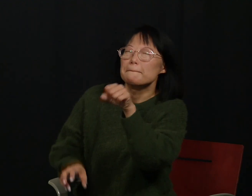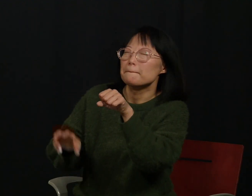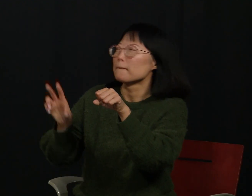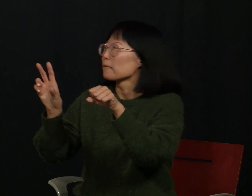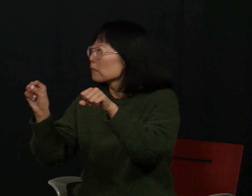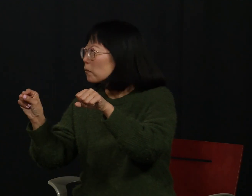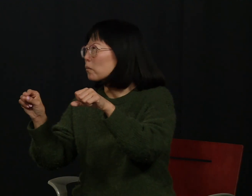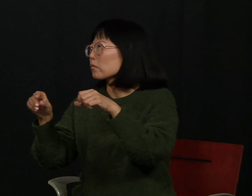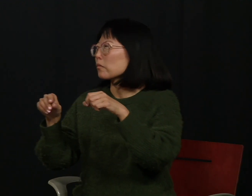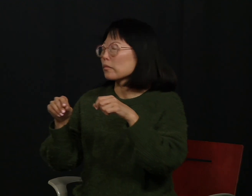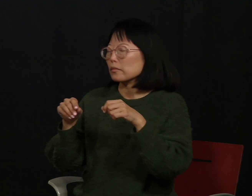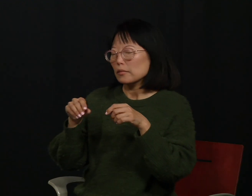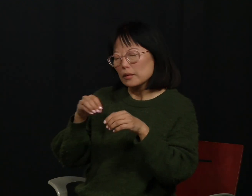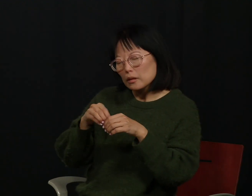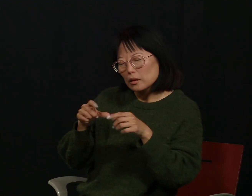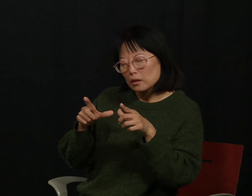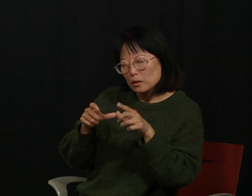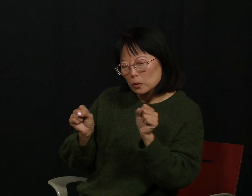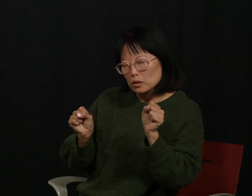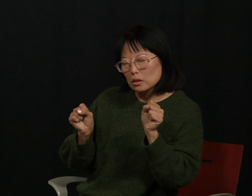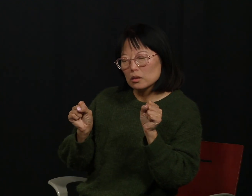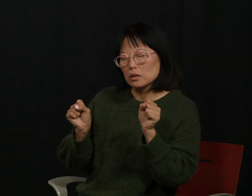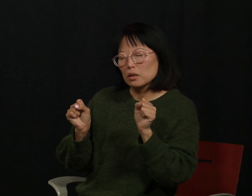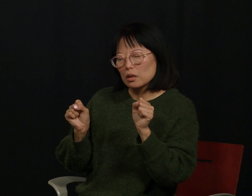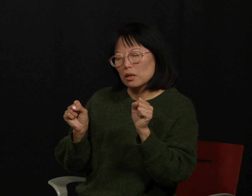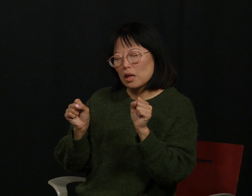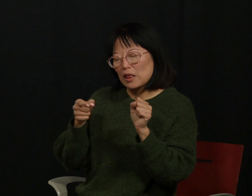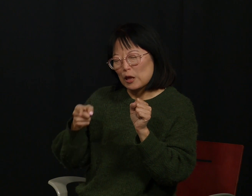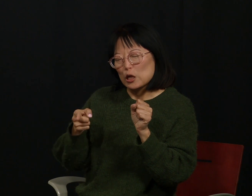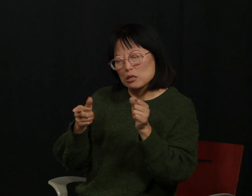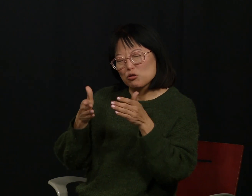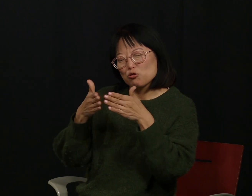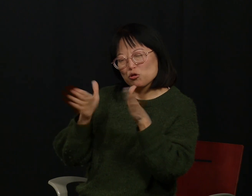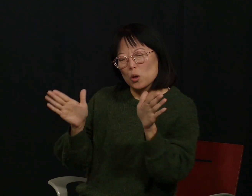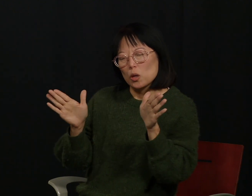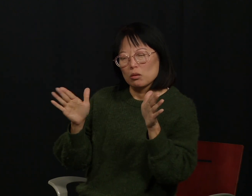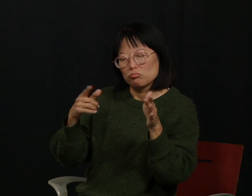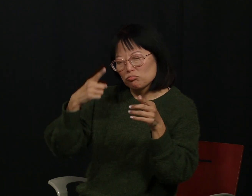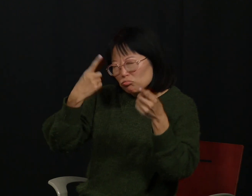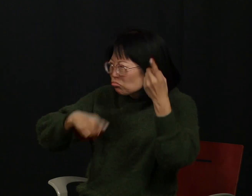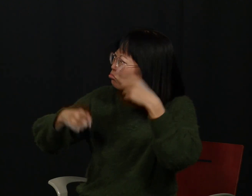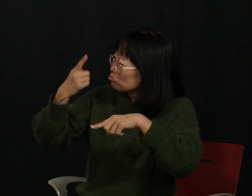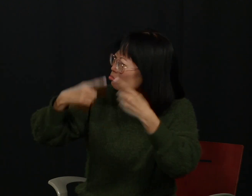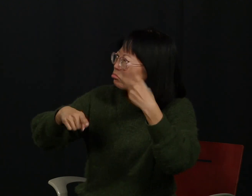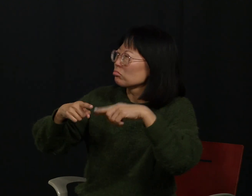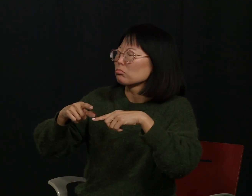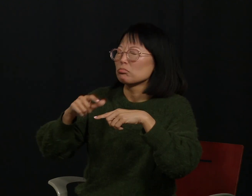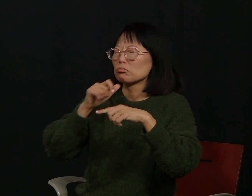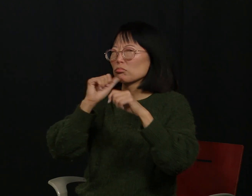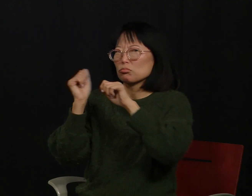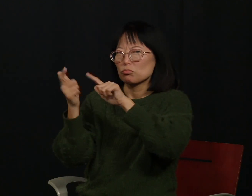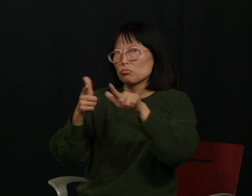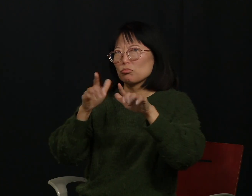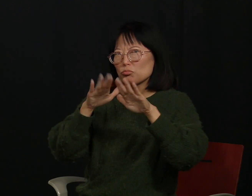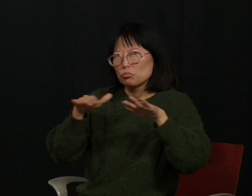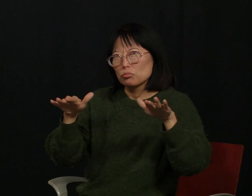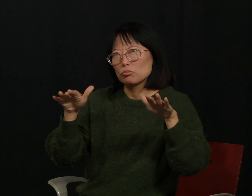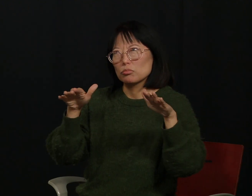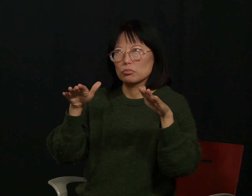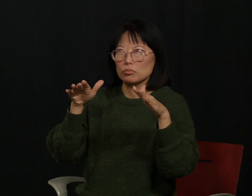Yes and no. In linguistics, there is a general agreement. Not all